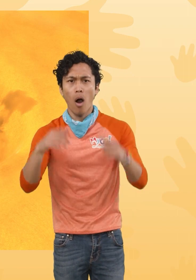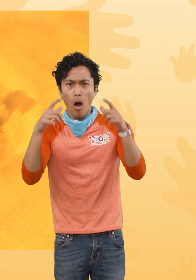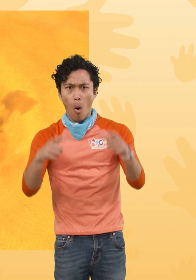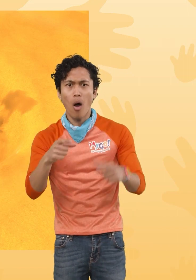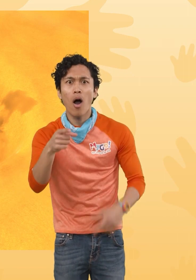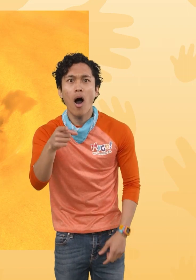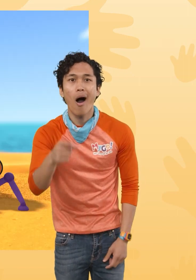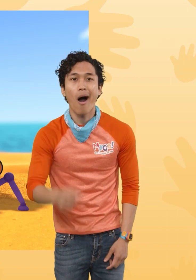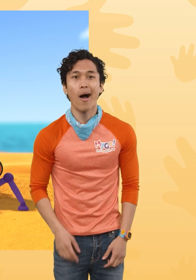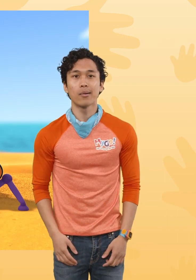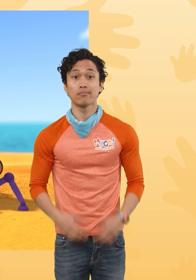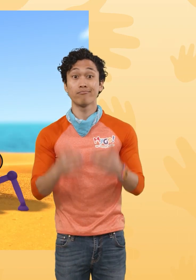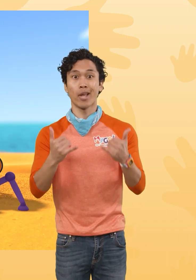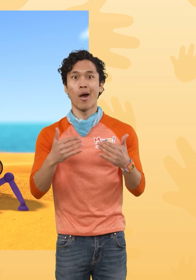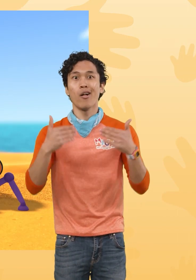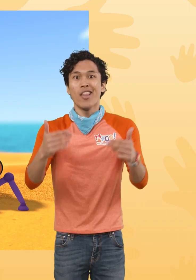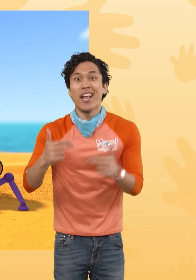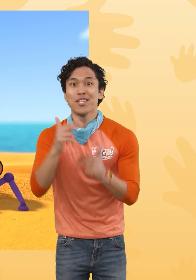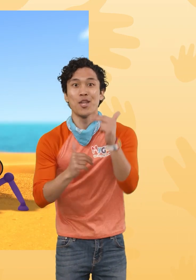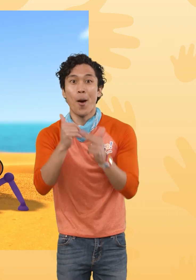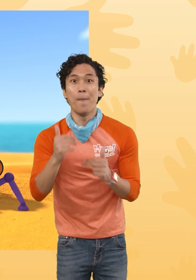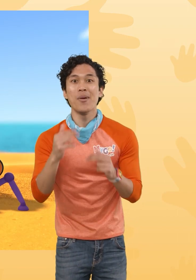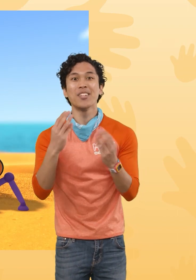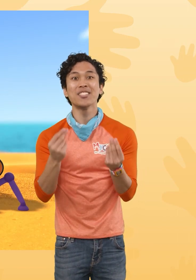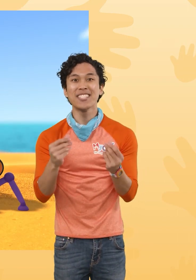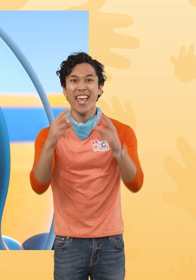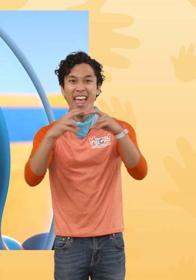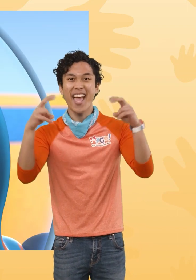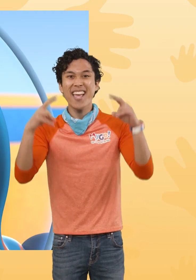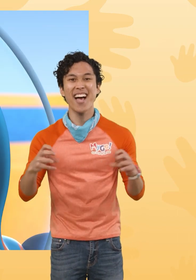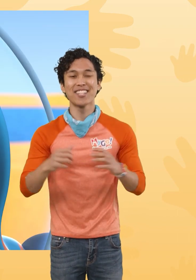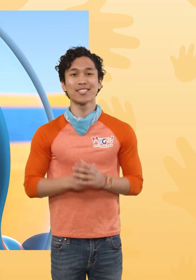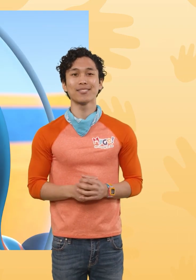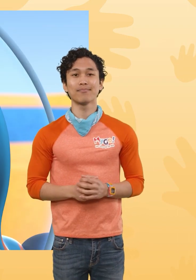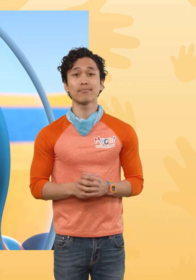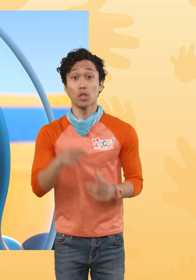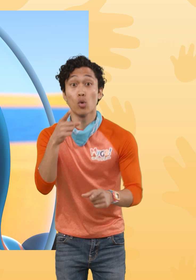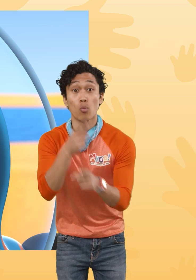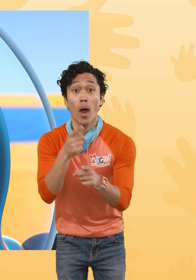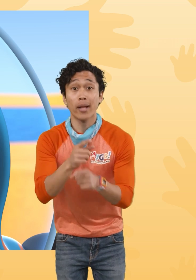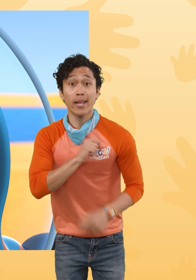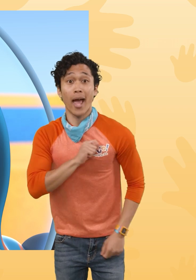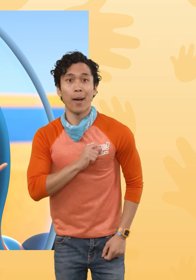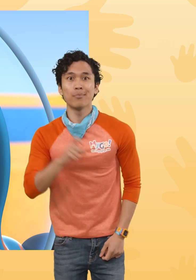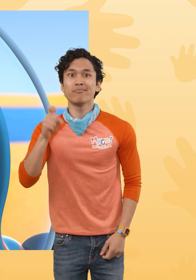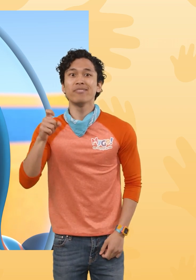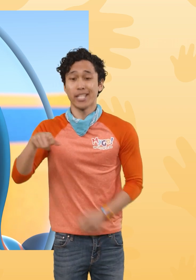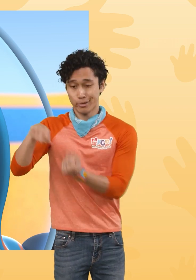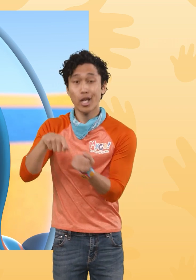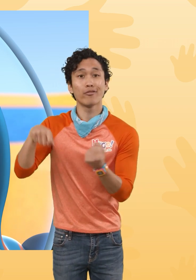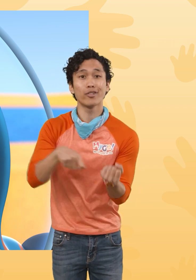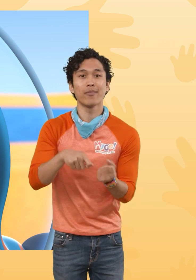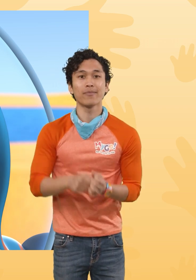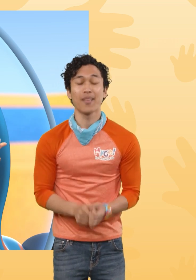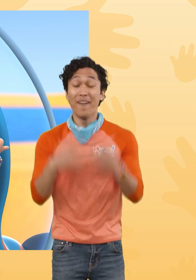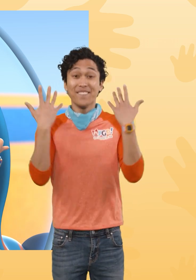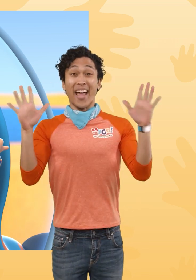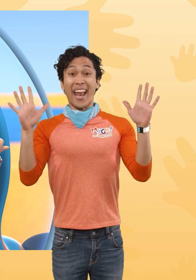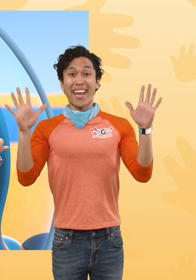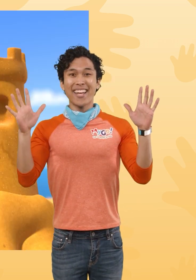Wow, what a hole! Now let's build a sandcastle. You're right, Tabs. We are gonna need a